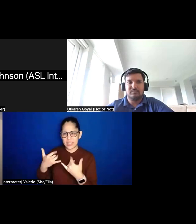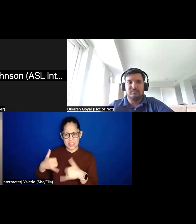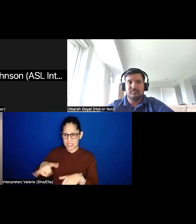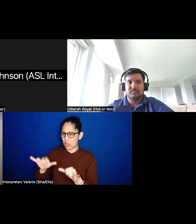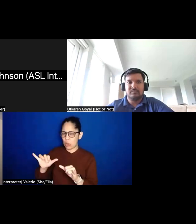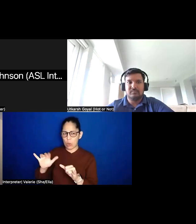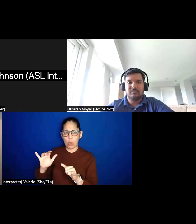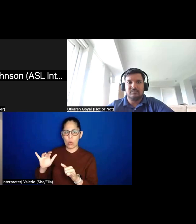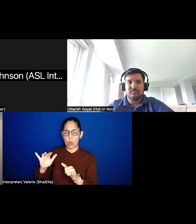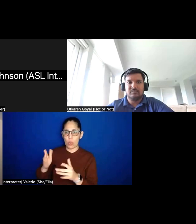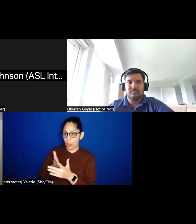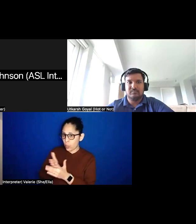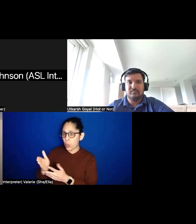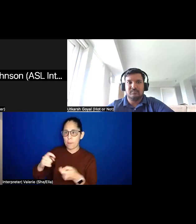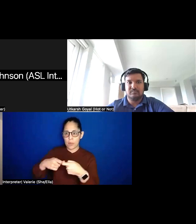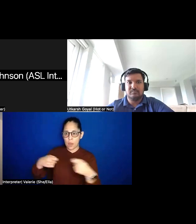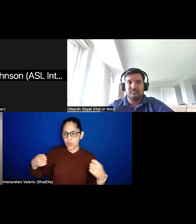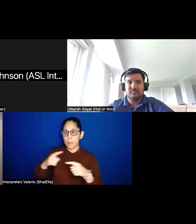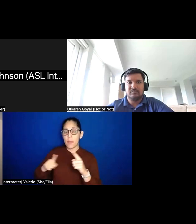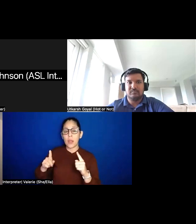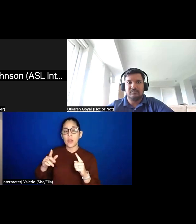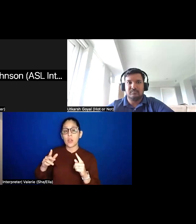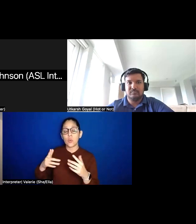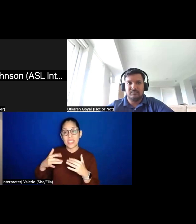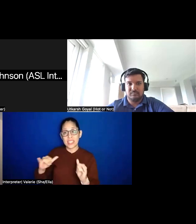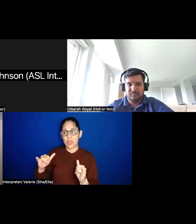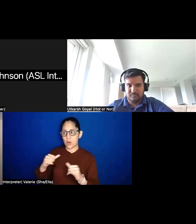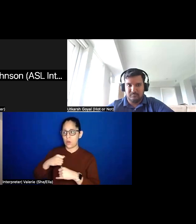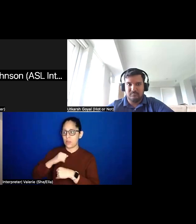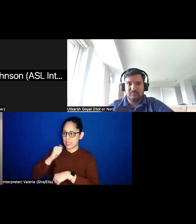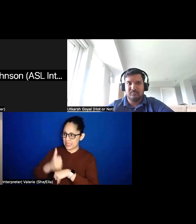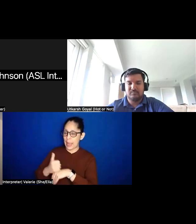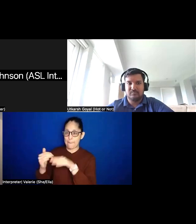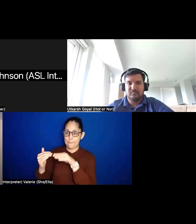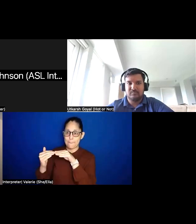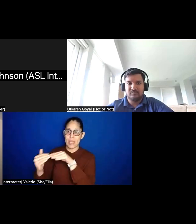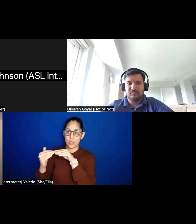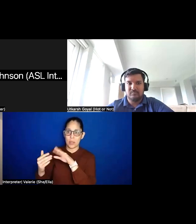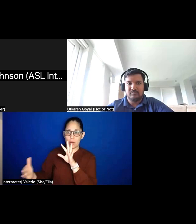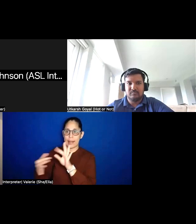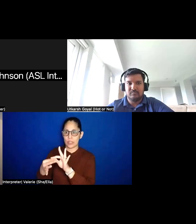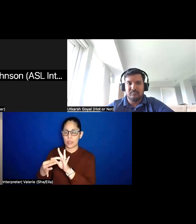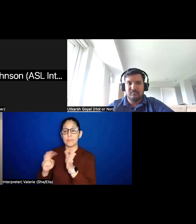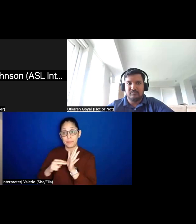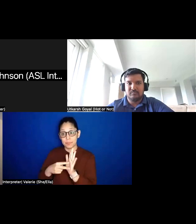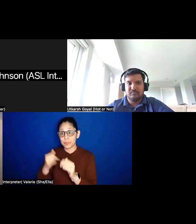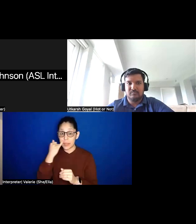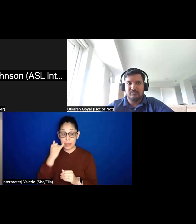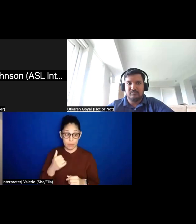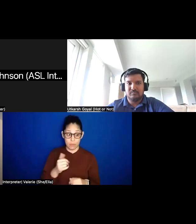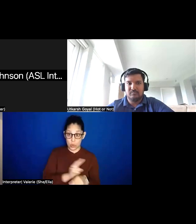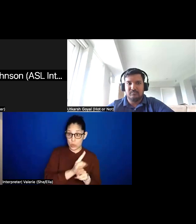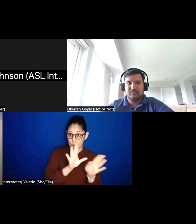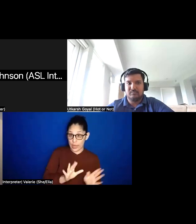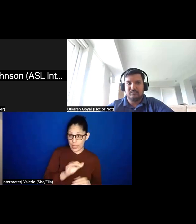the blockchain, but we also create a peer-to-peer connection, which means that, so if user A is chatting to user